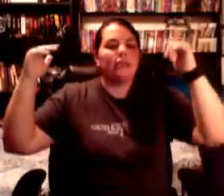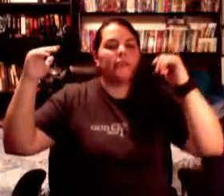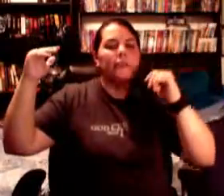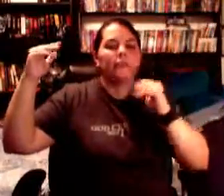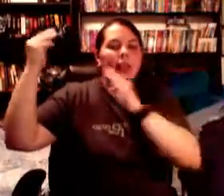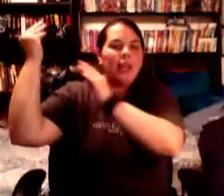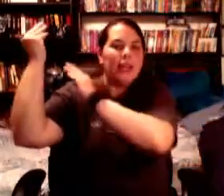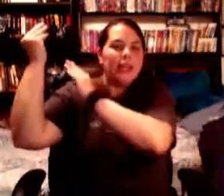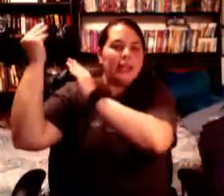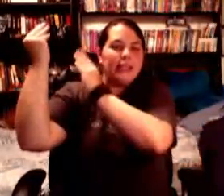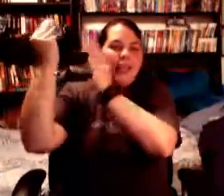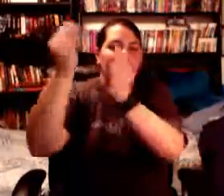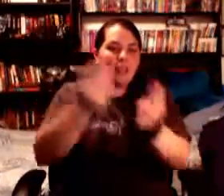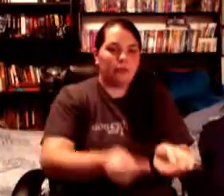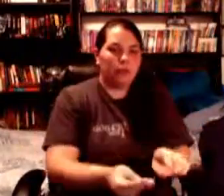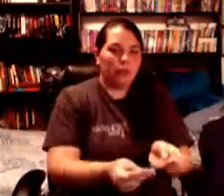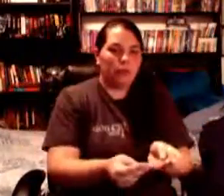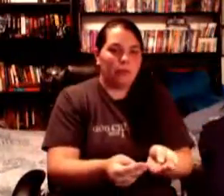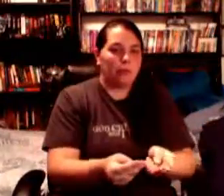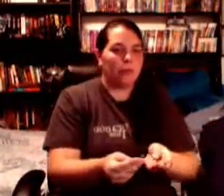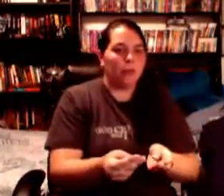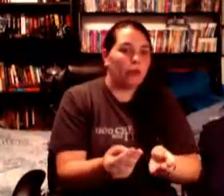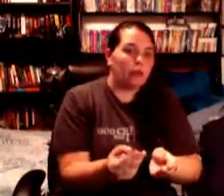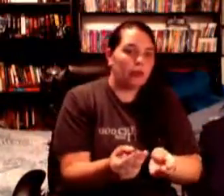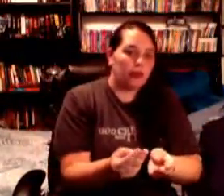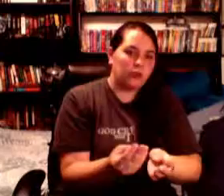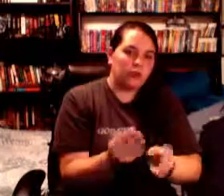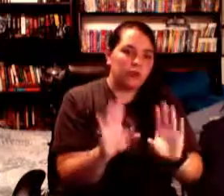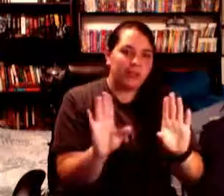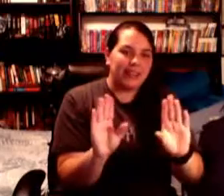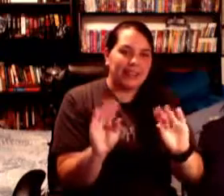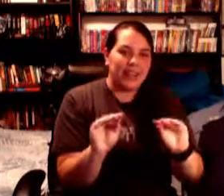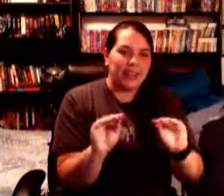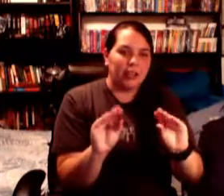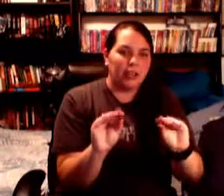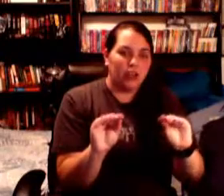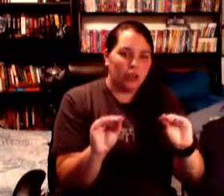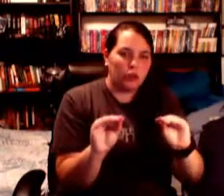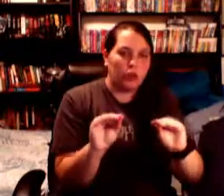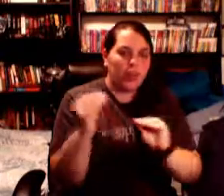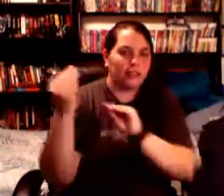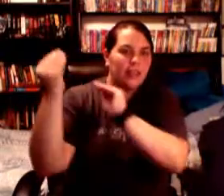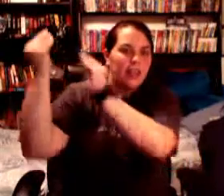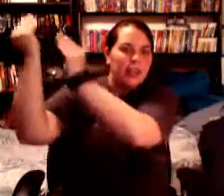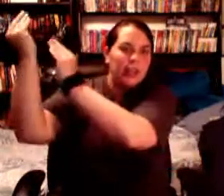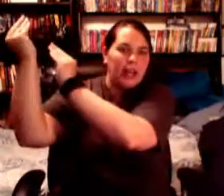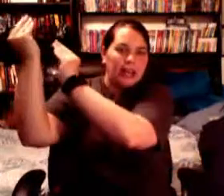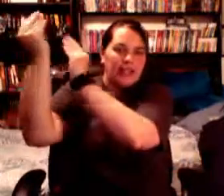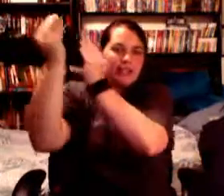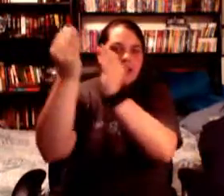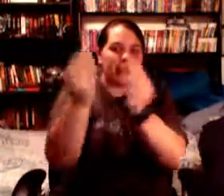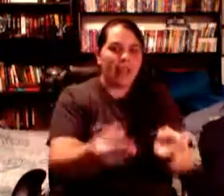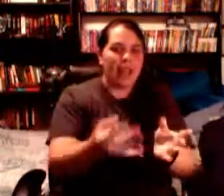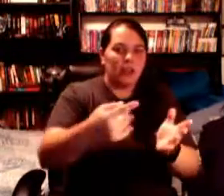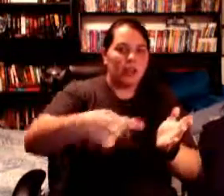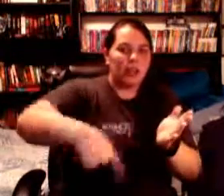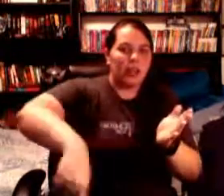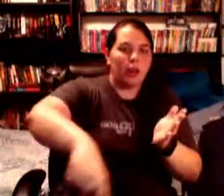is gave. Remember, we talked about directional verbs. Close your hands. He gave